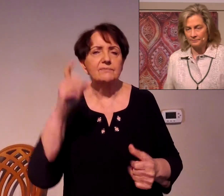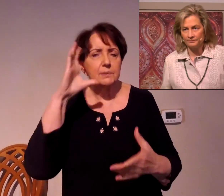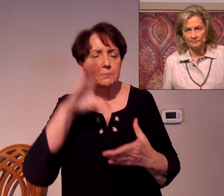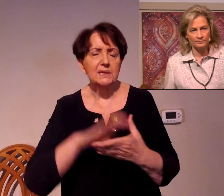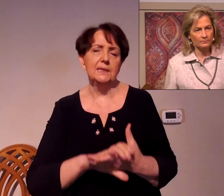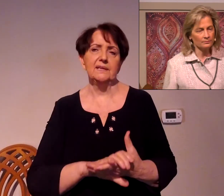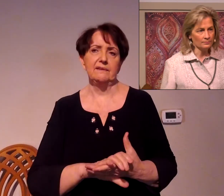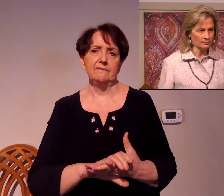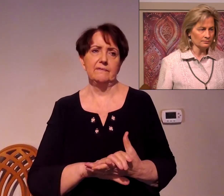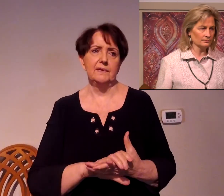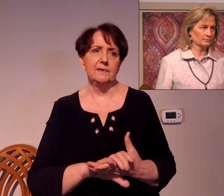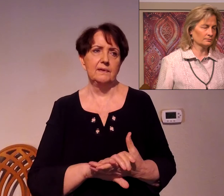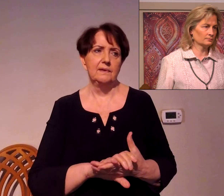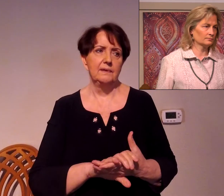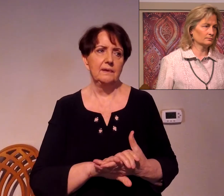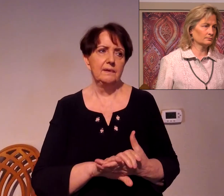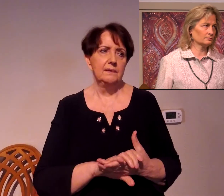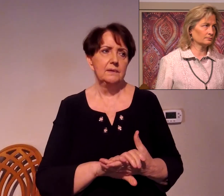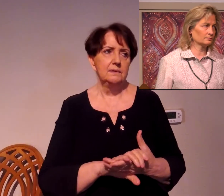it.